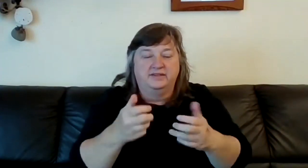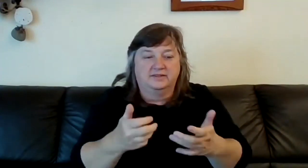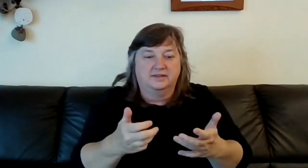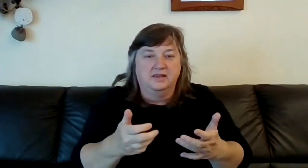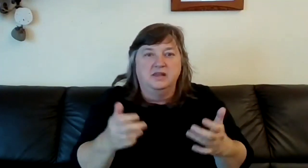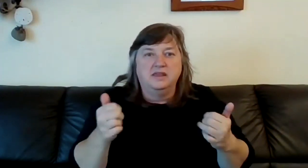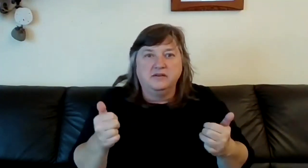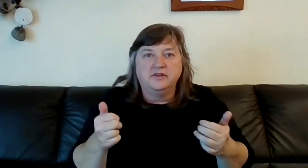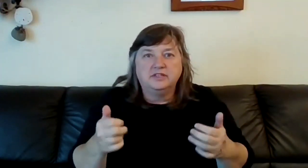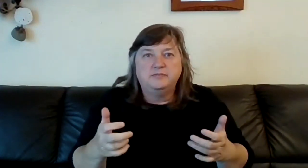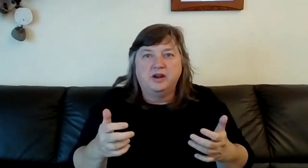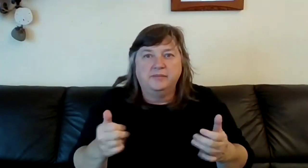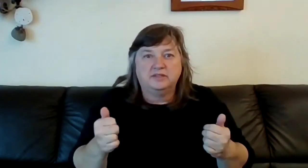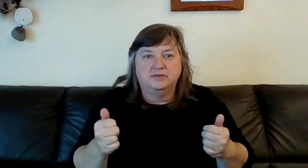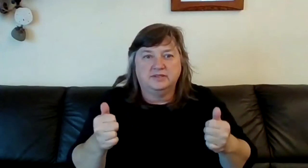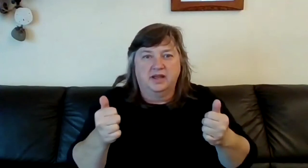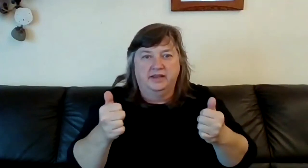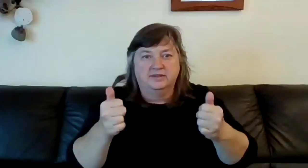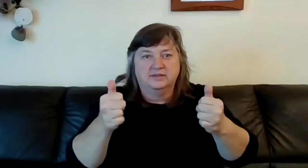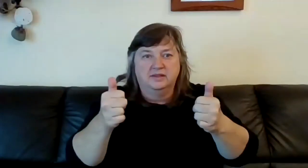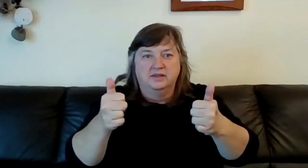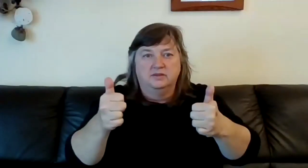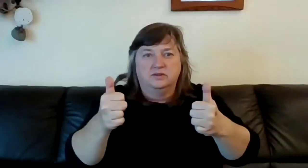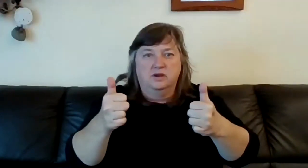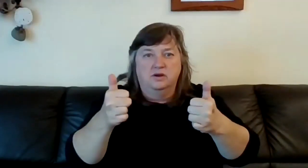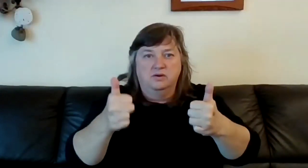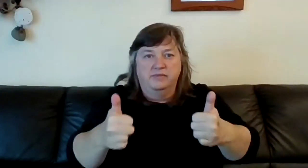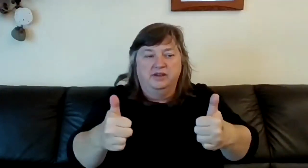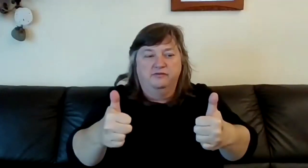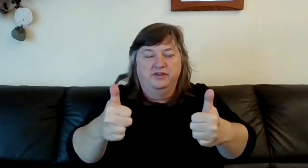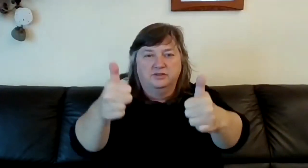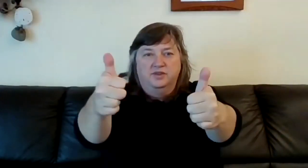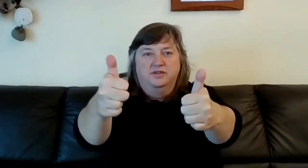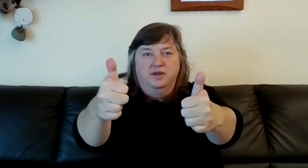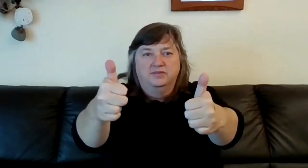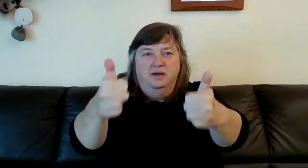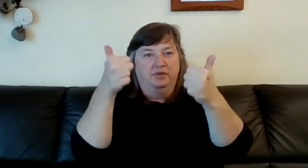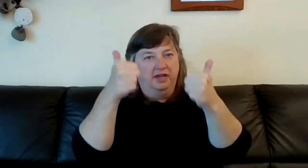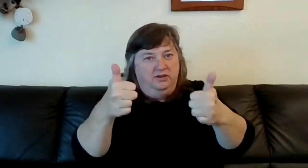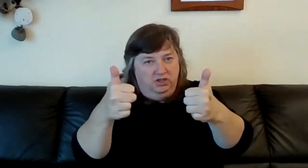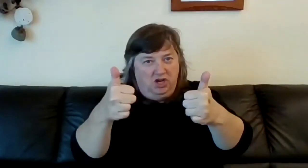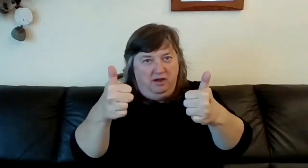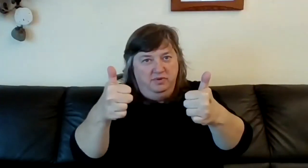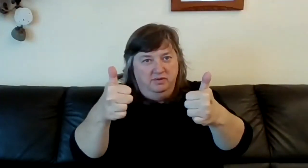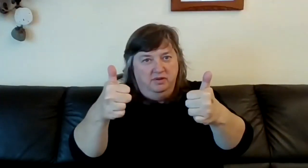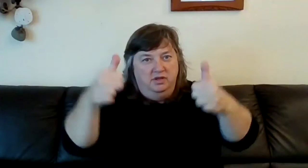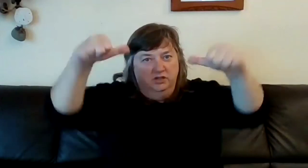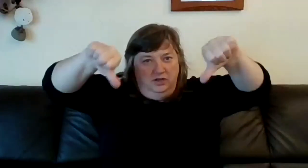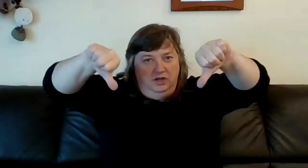science. Think of experiments with science. So make a fist with your thumbs up, like good job. Turn it